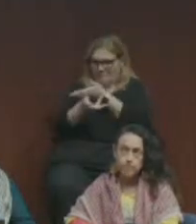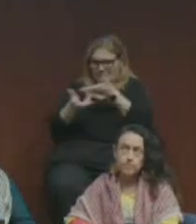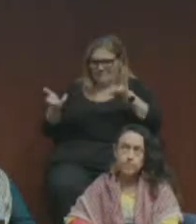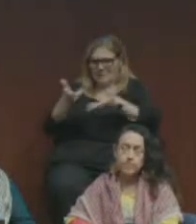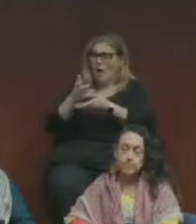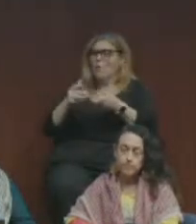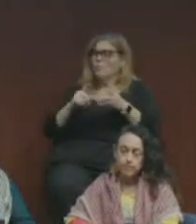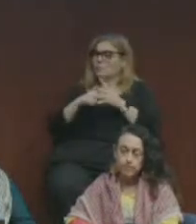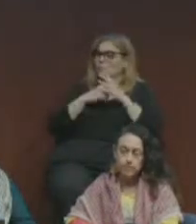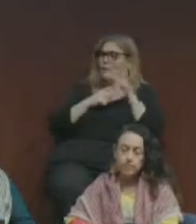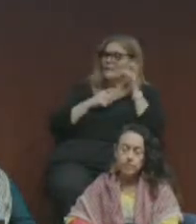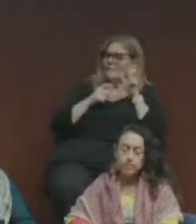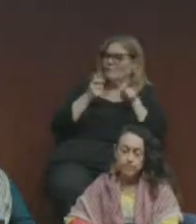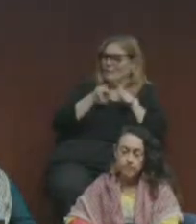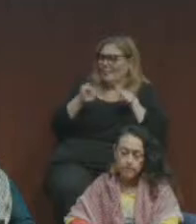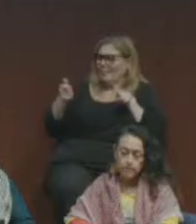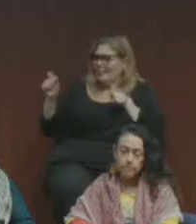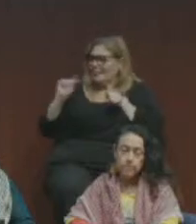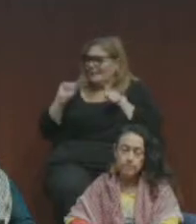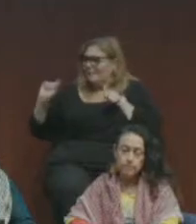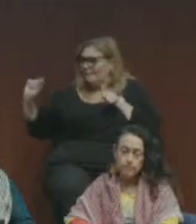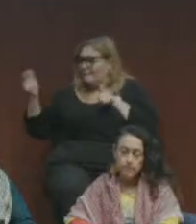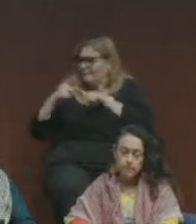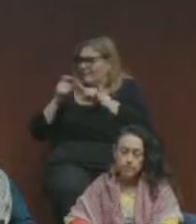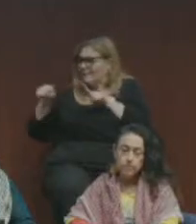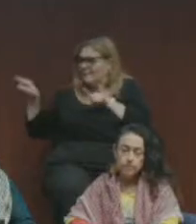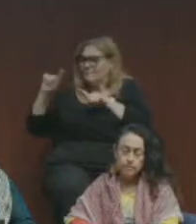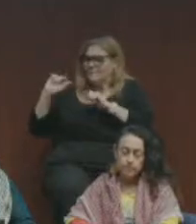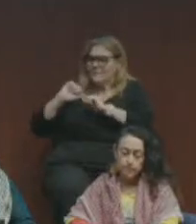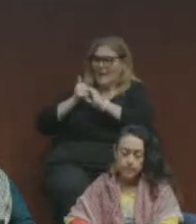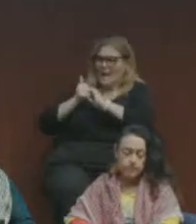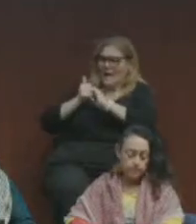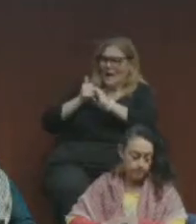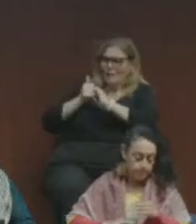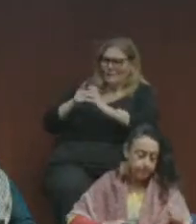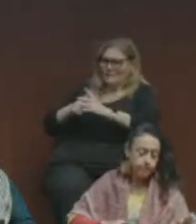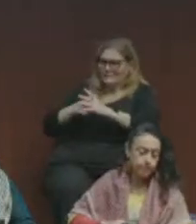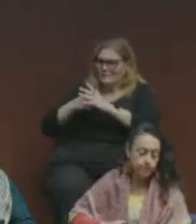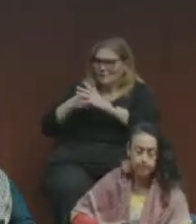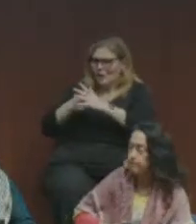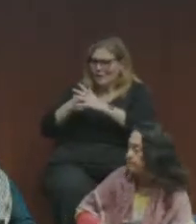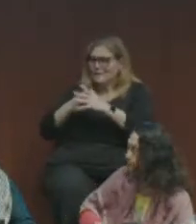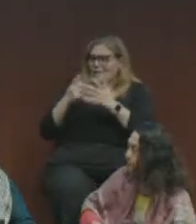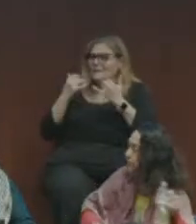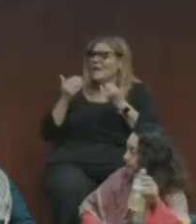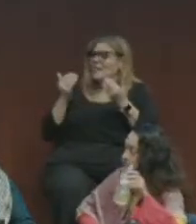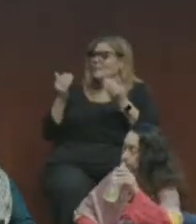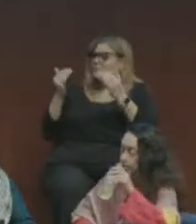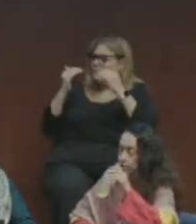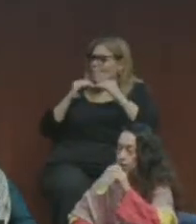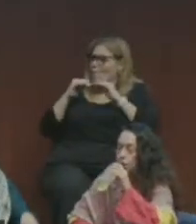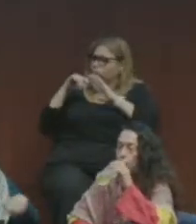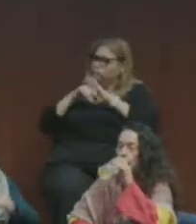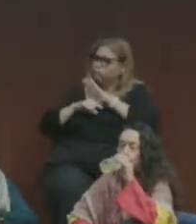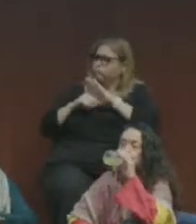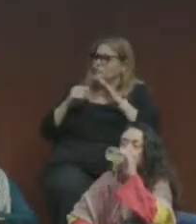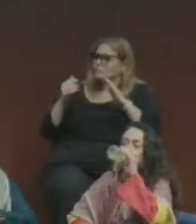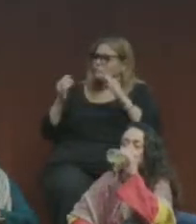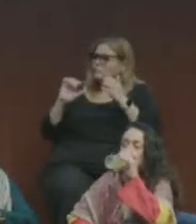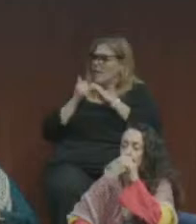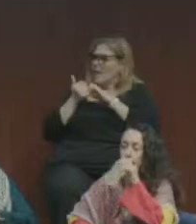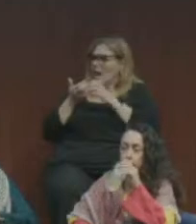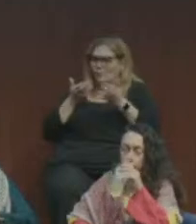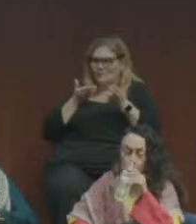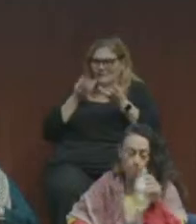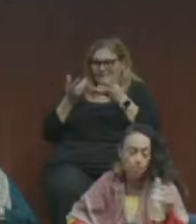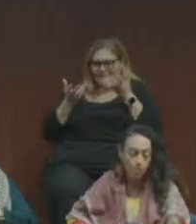to hear a little bit from each of you about how we enter, right? And now hopefully move a little bit deeper into how we